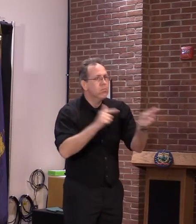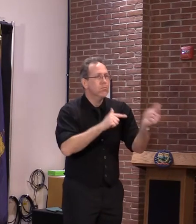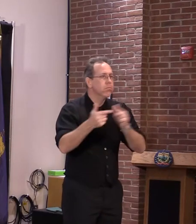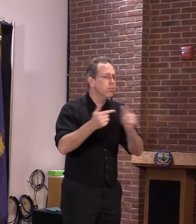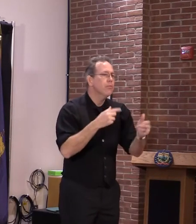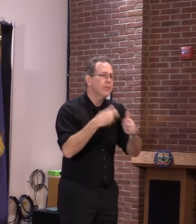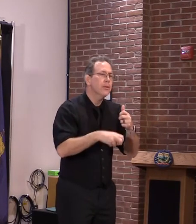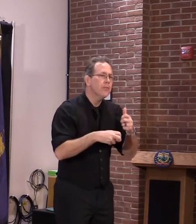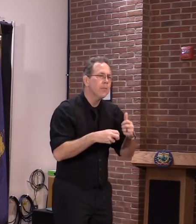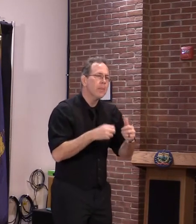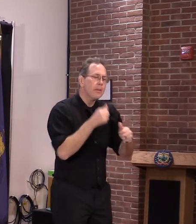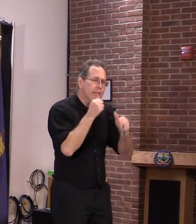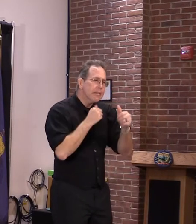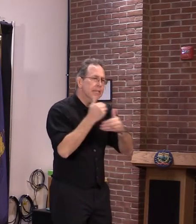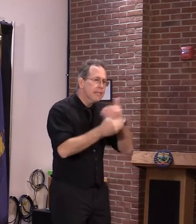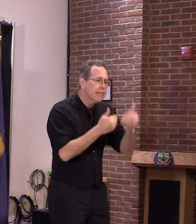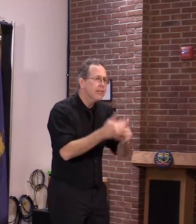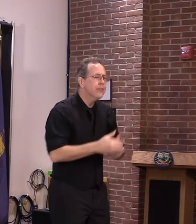can.